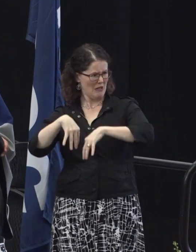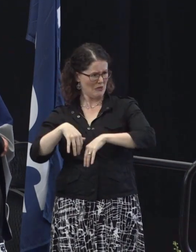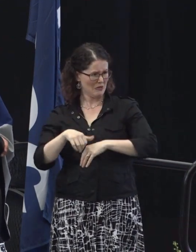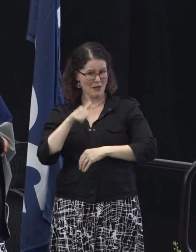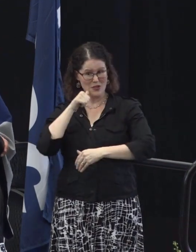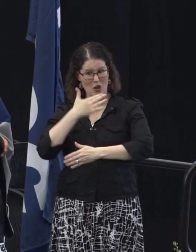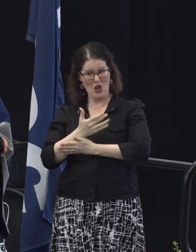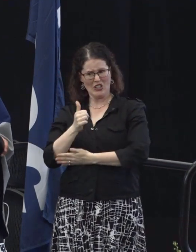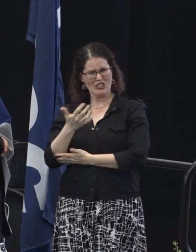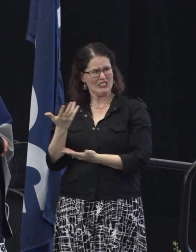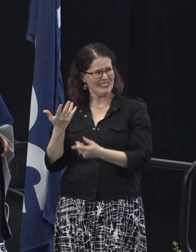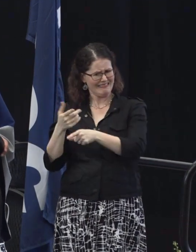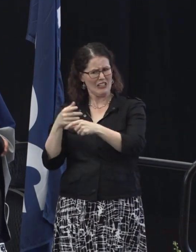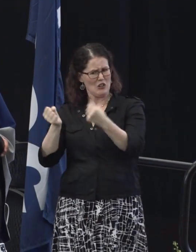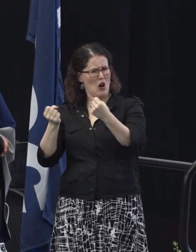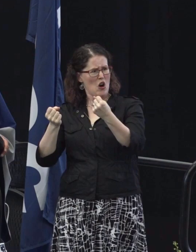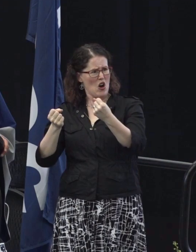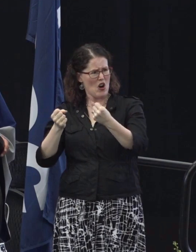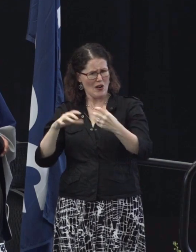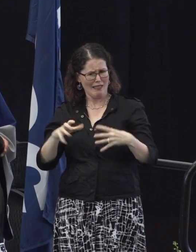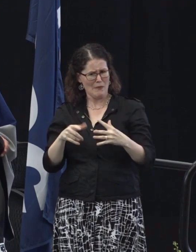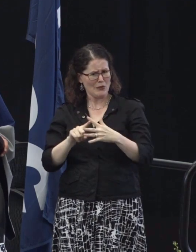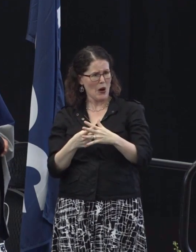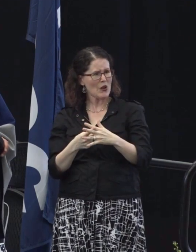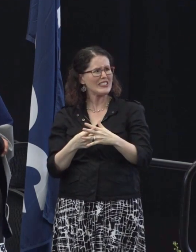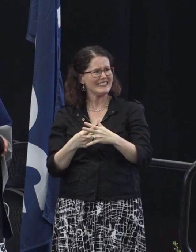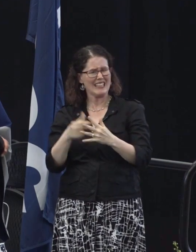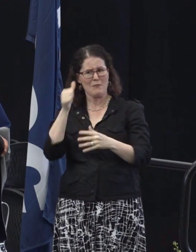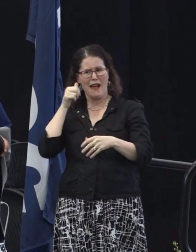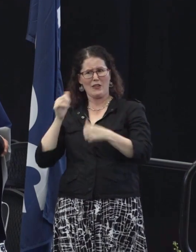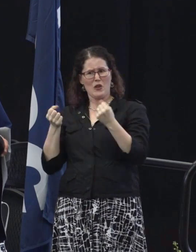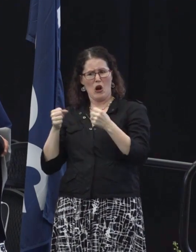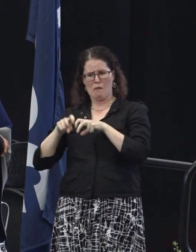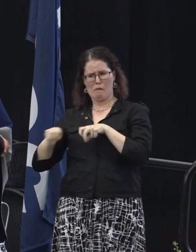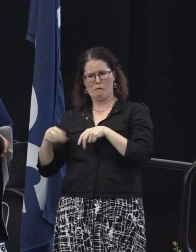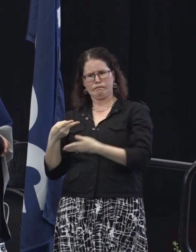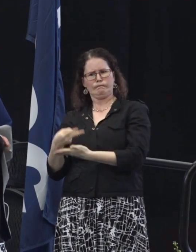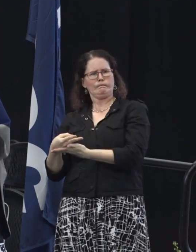daughter is in premature labor and she's having a baby in the backseat of our car."